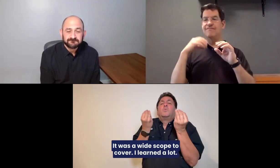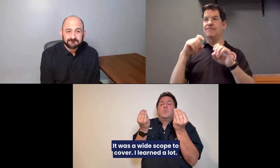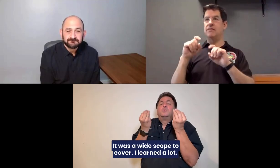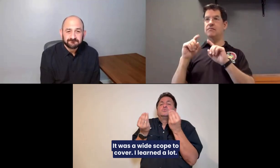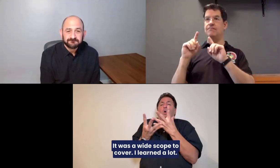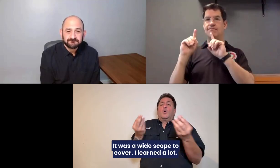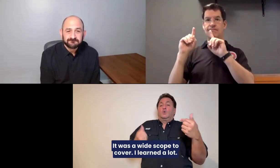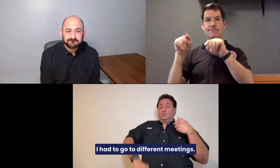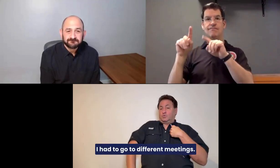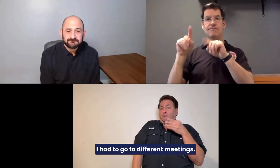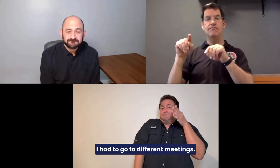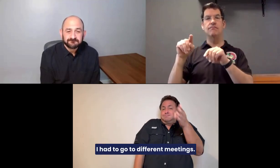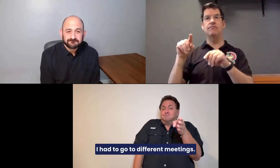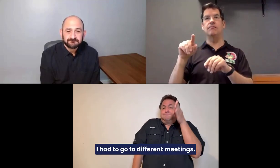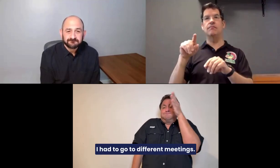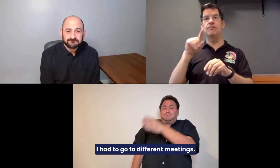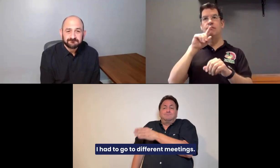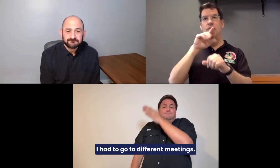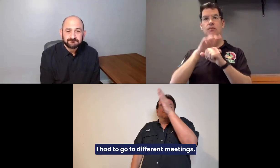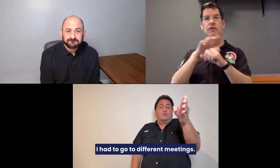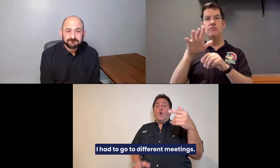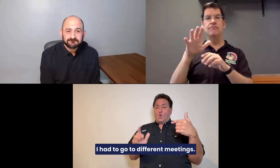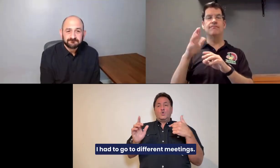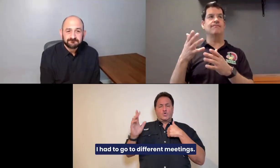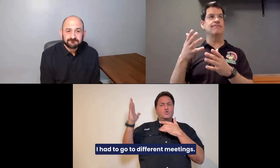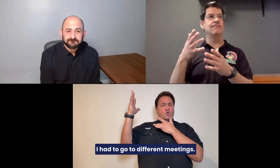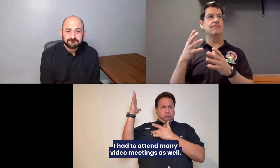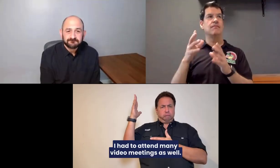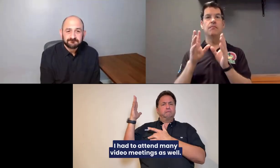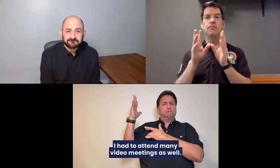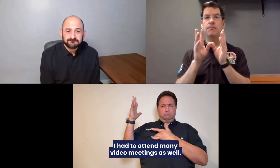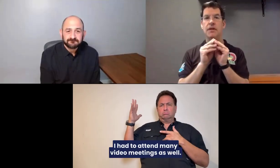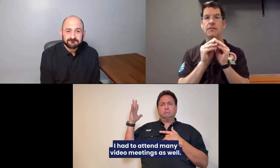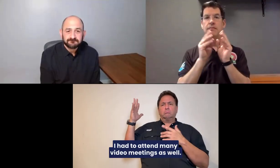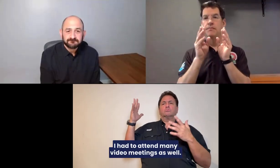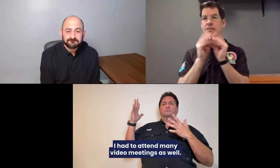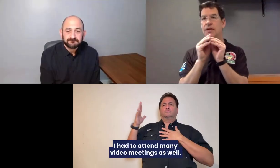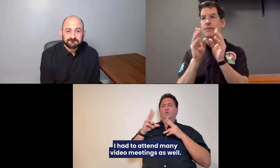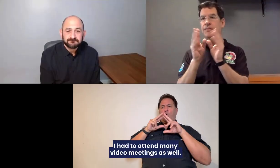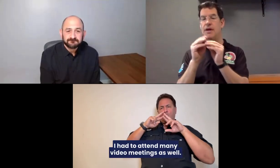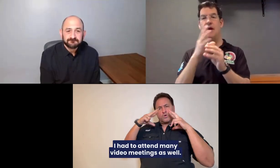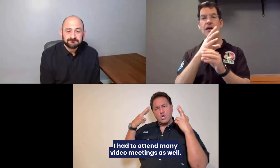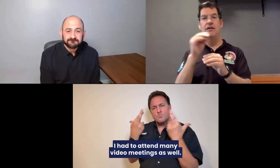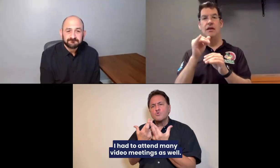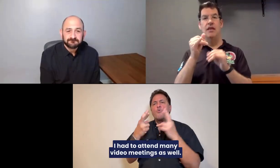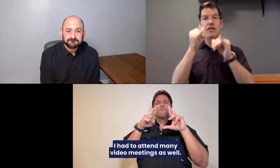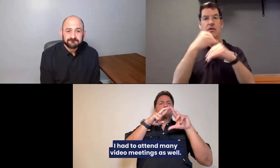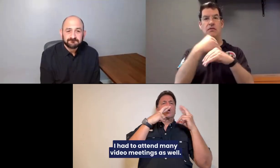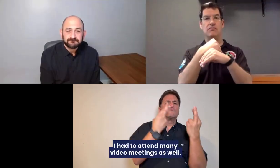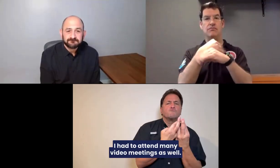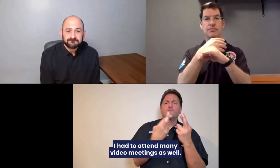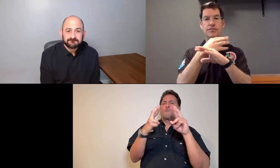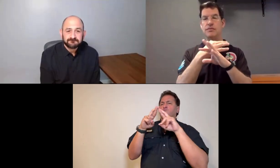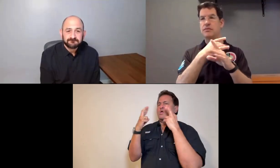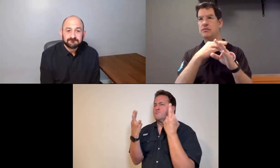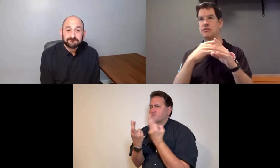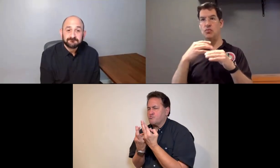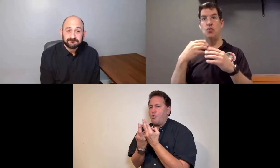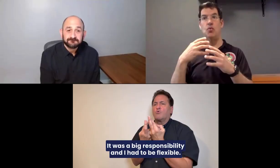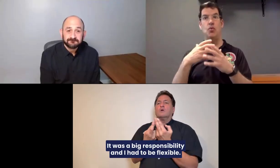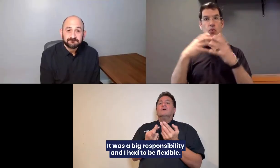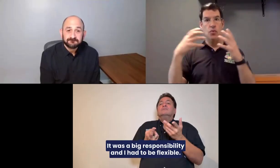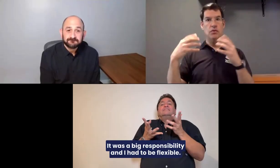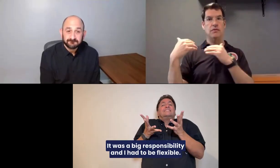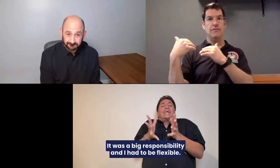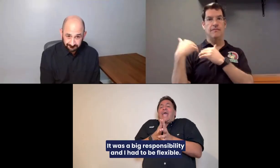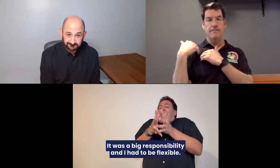I learned a lot. I had to go to different meetings. I had to attend many video meetings as well.